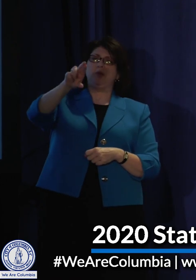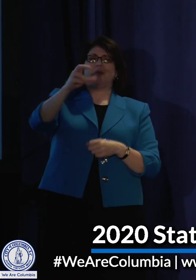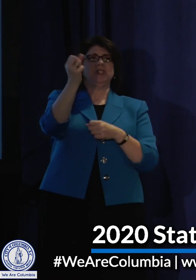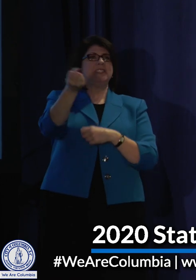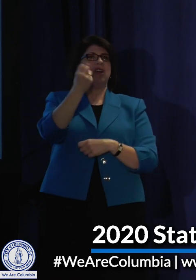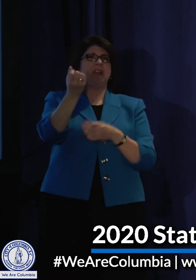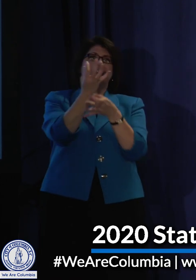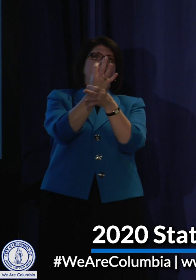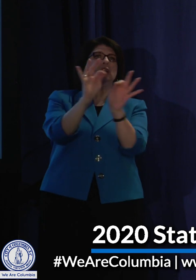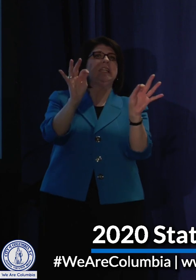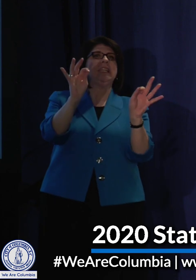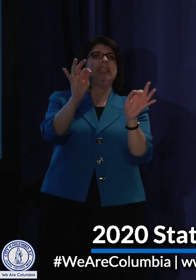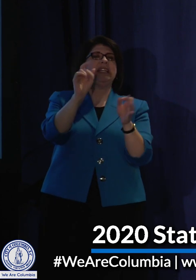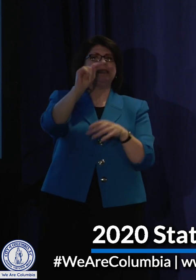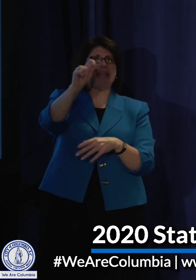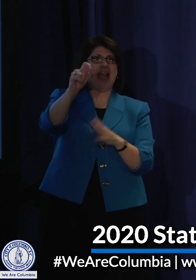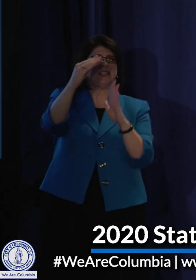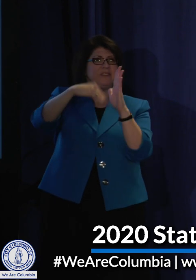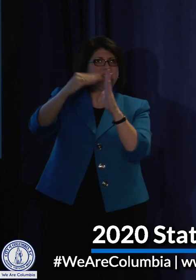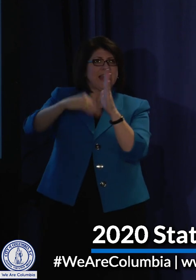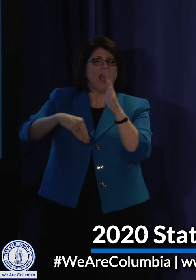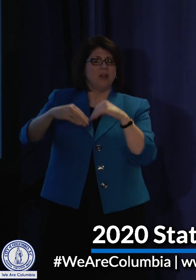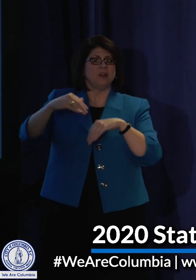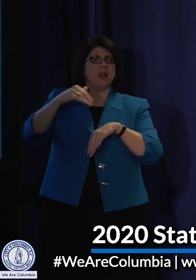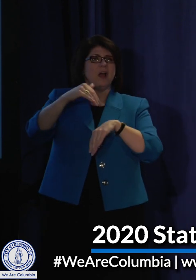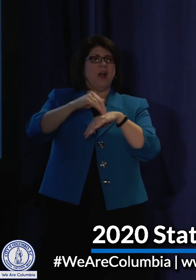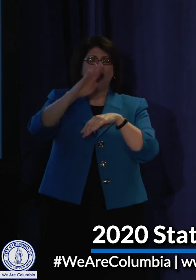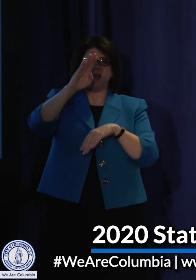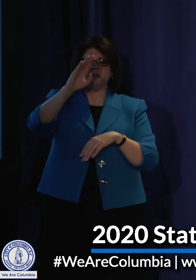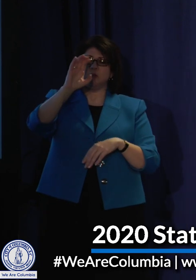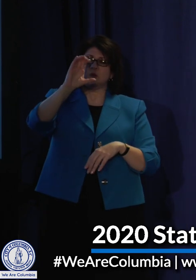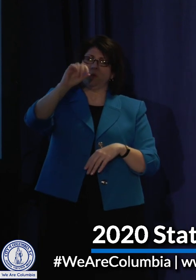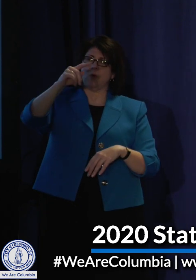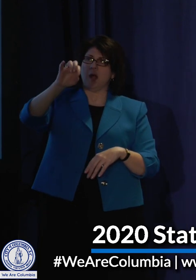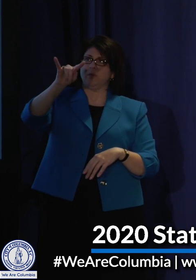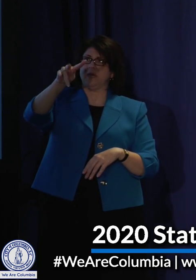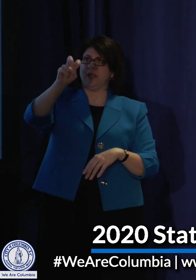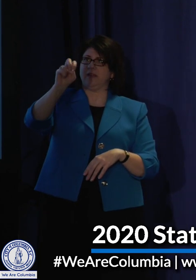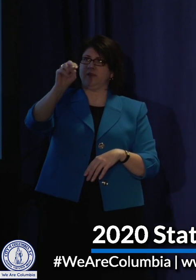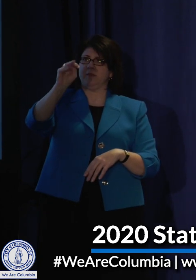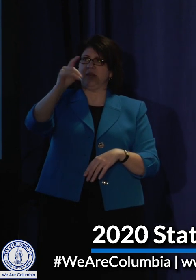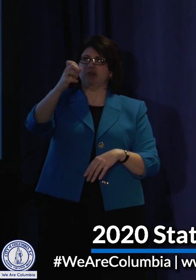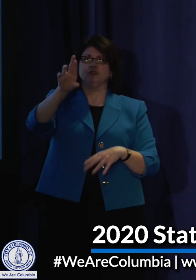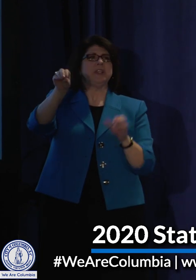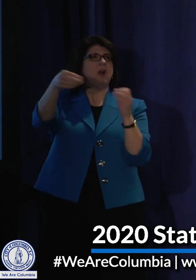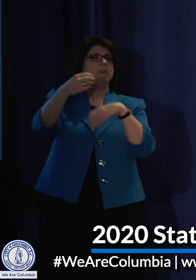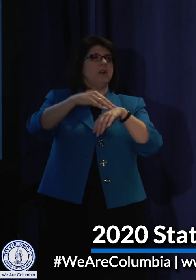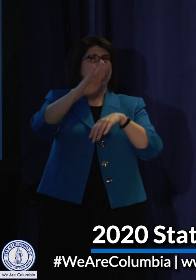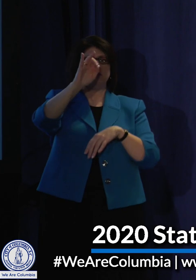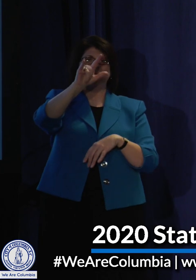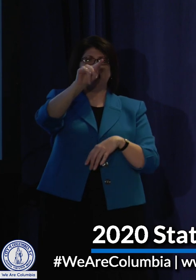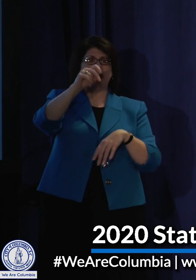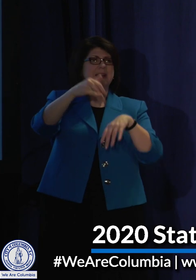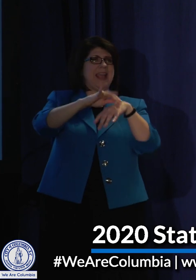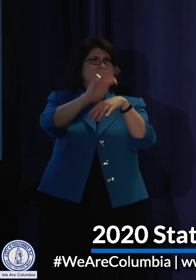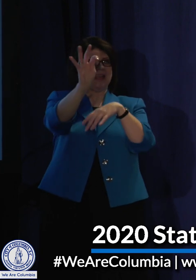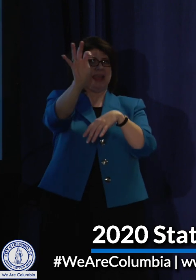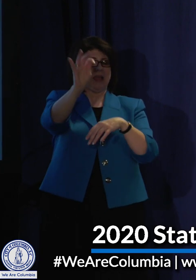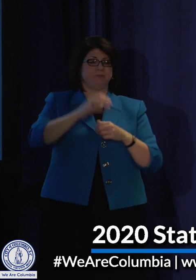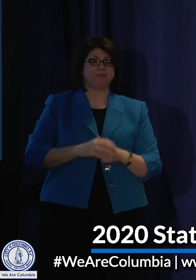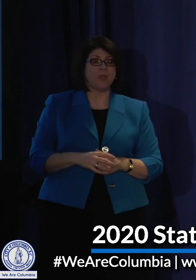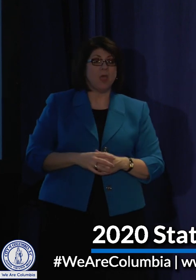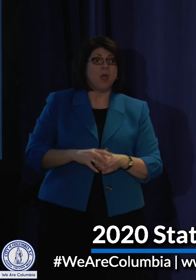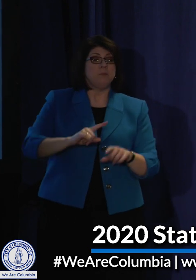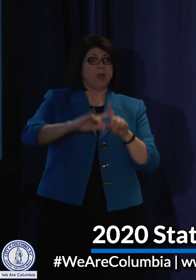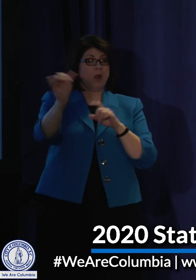Tax Prep event at the Cooperative Ministry on Beltline starting at 9 a.m. In our continued commitment to sustainability, we're